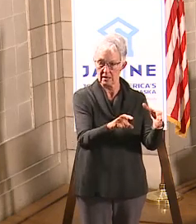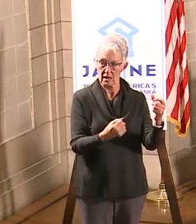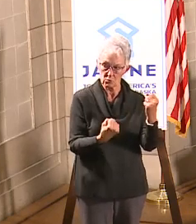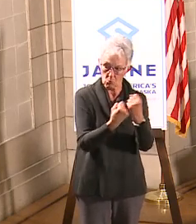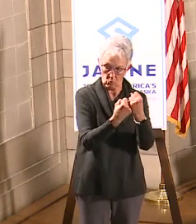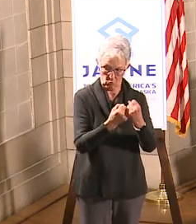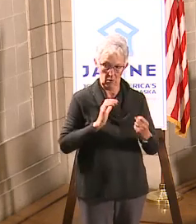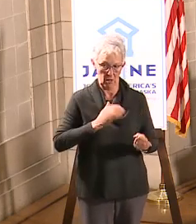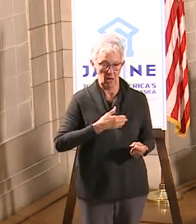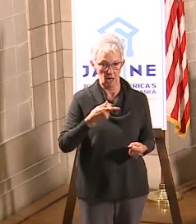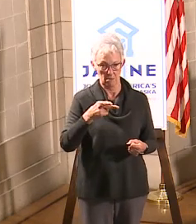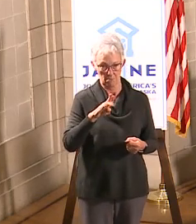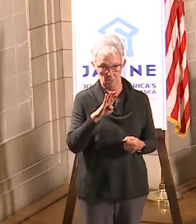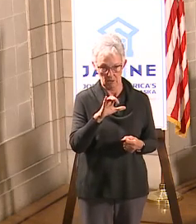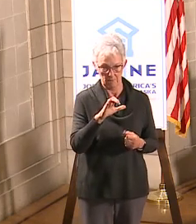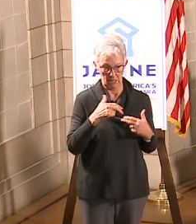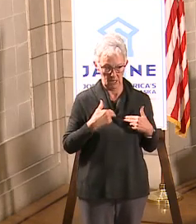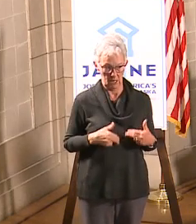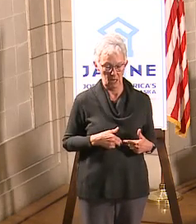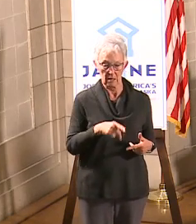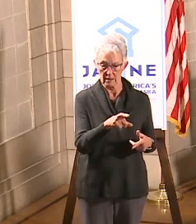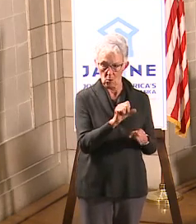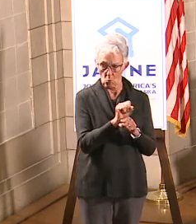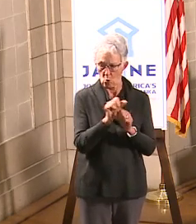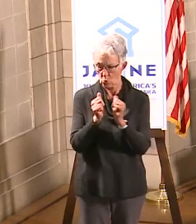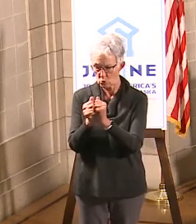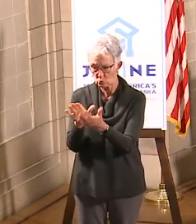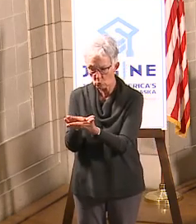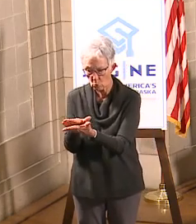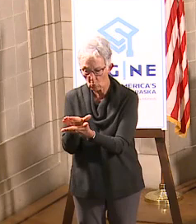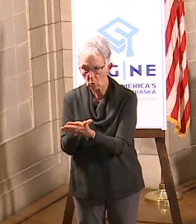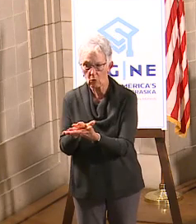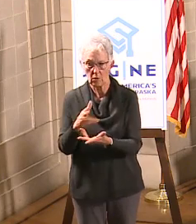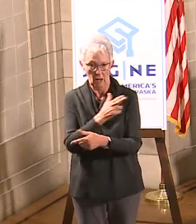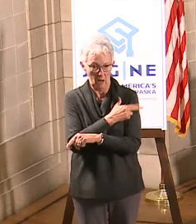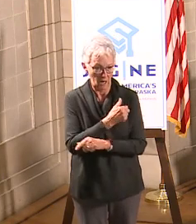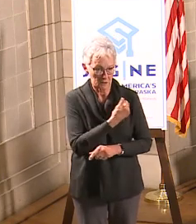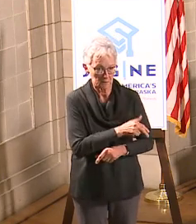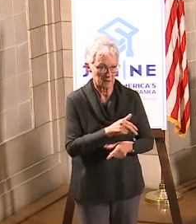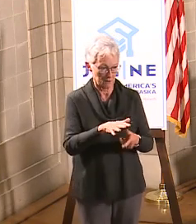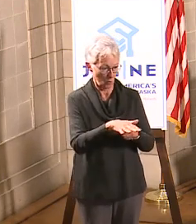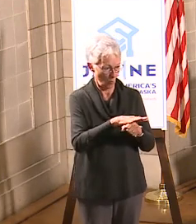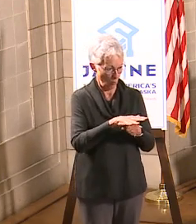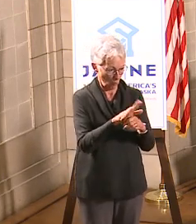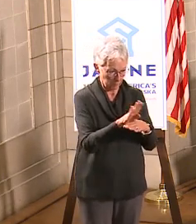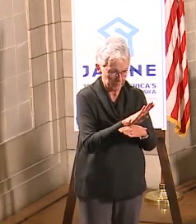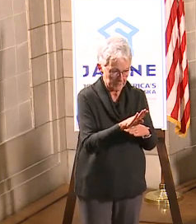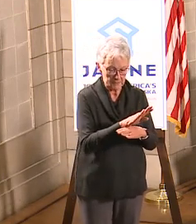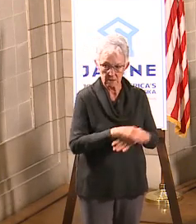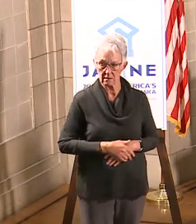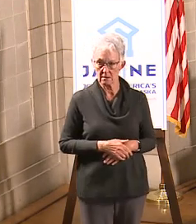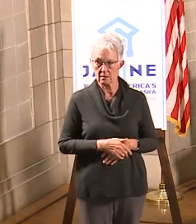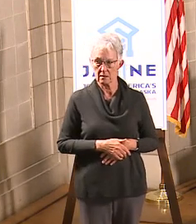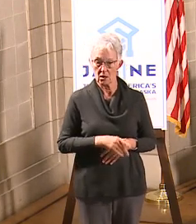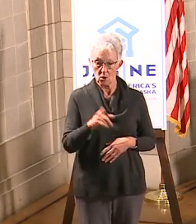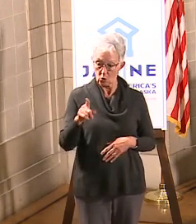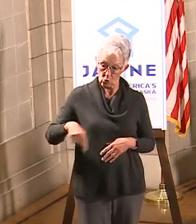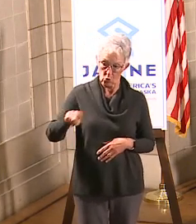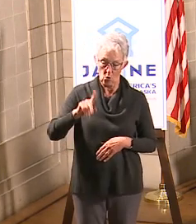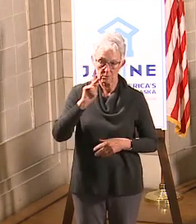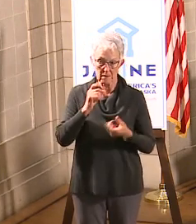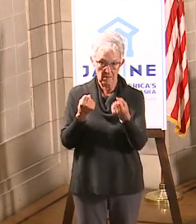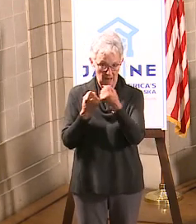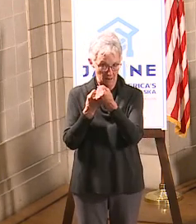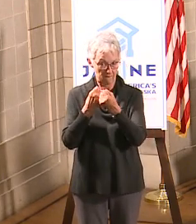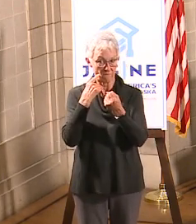efforts. They work with the schools, with the hospitals, with local businesses. They're advocates for you in